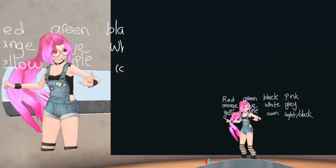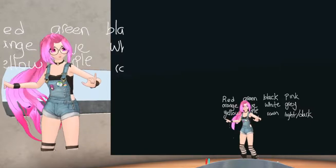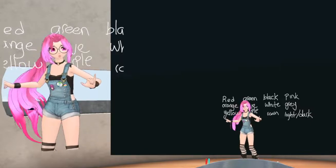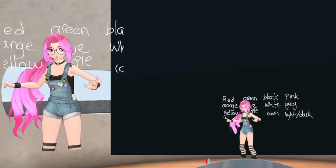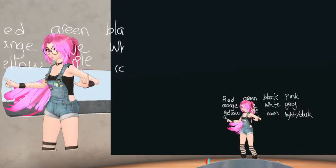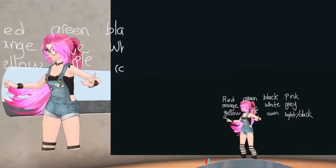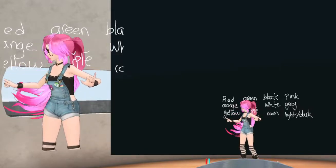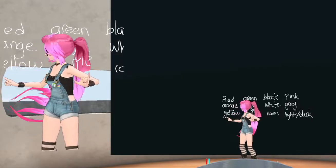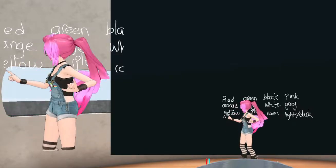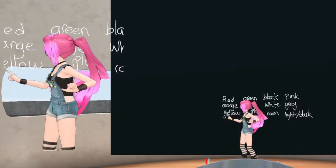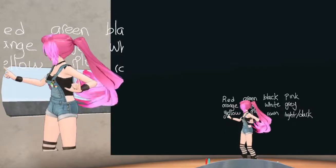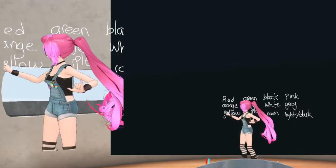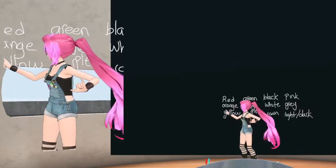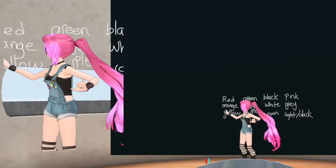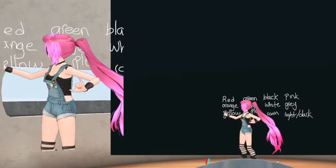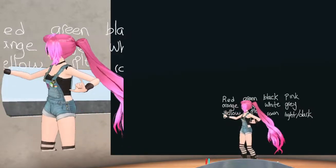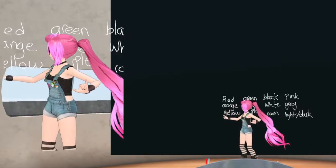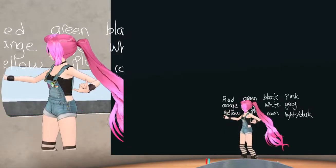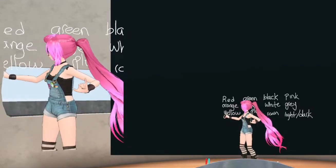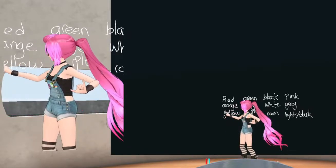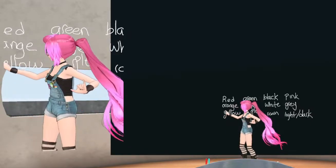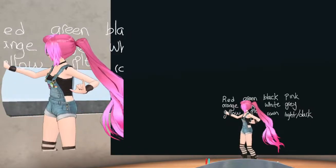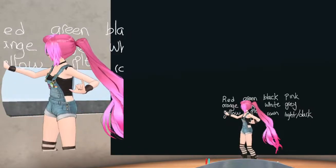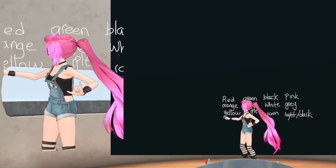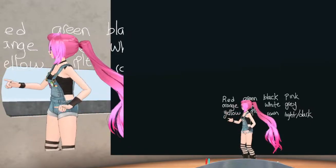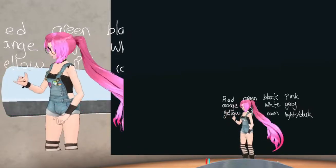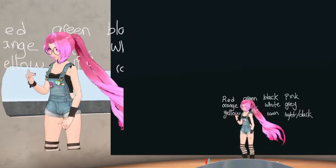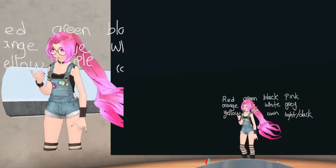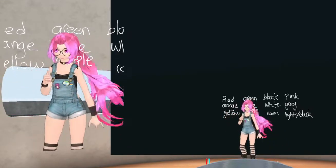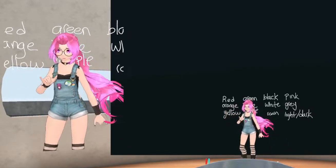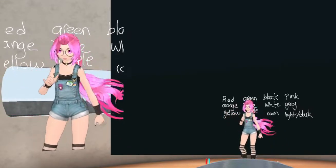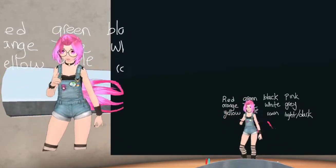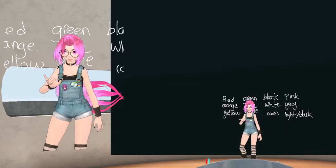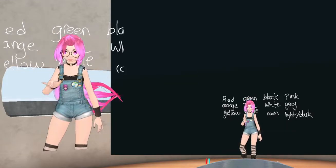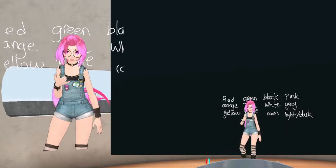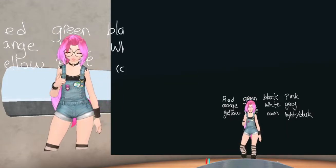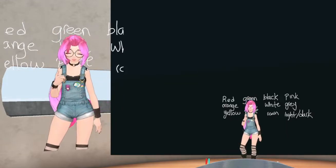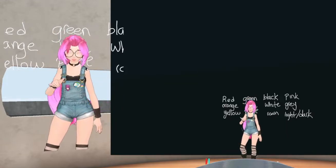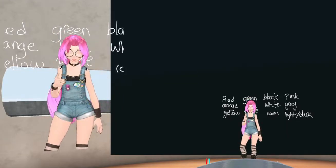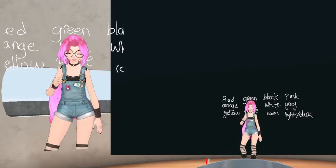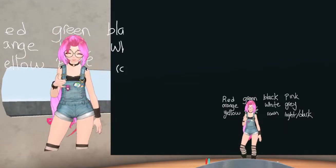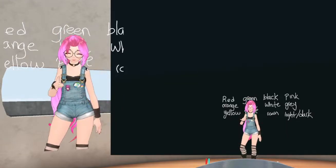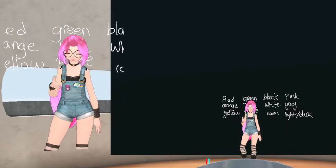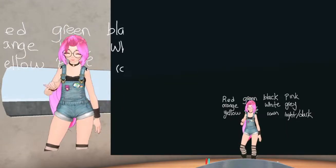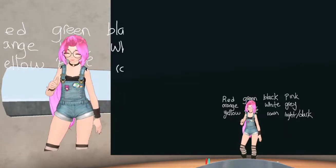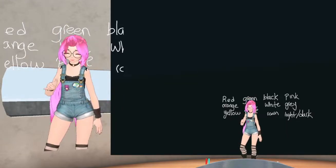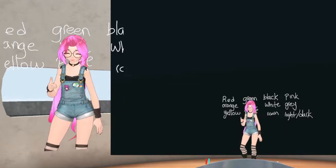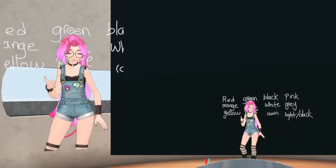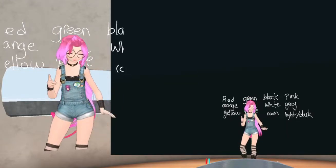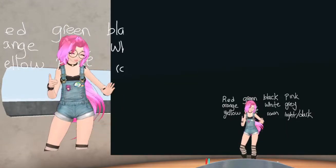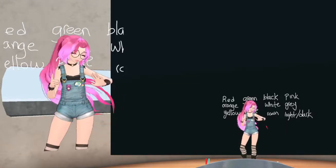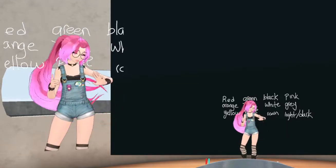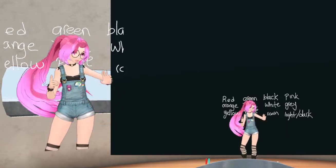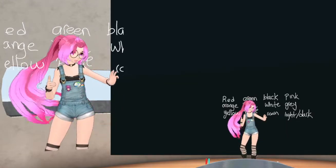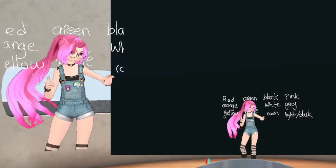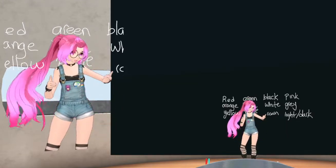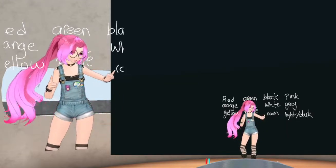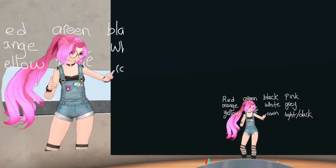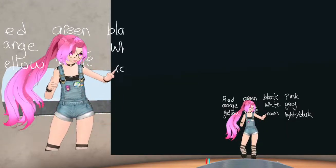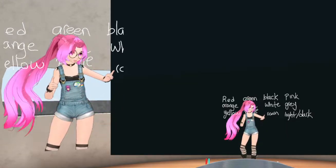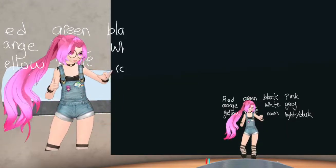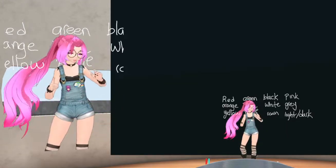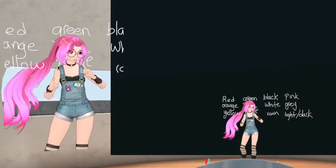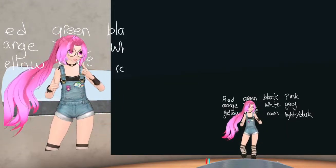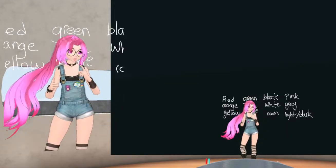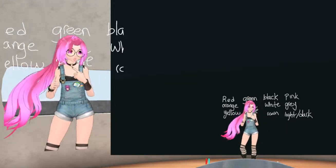Yeah. So you have the letter Y, and you go like this. If you live on the West Coast